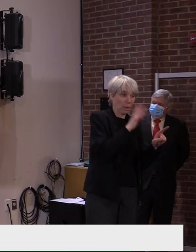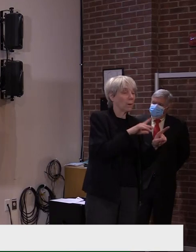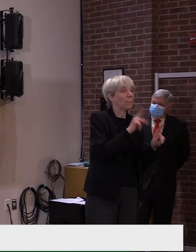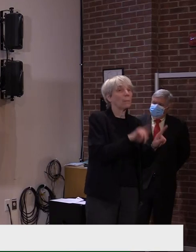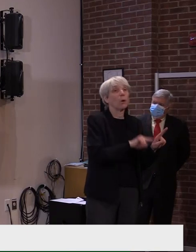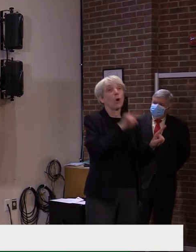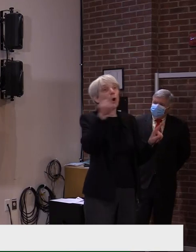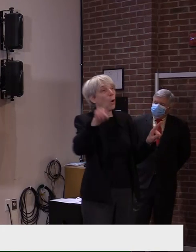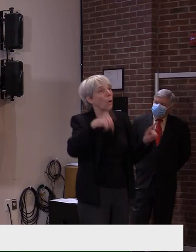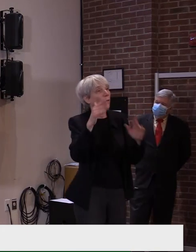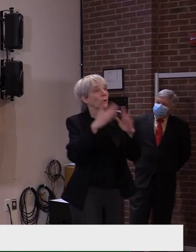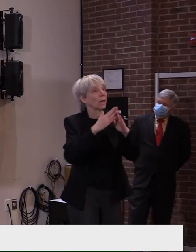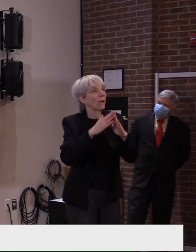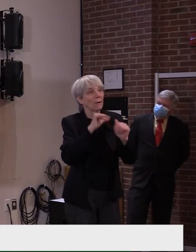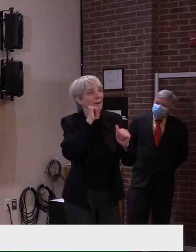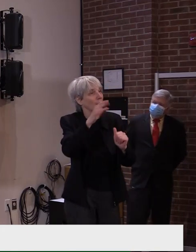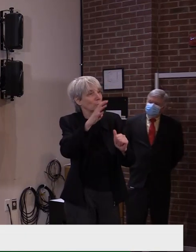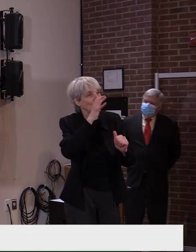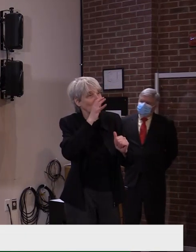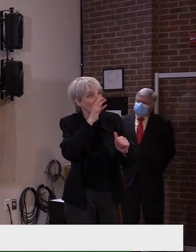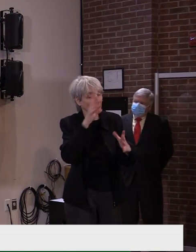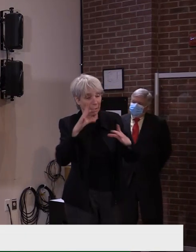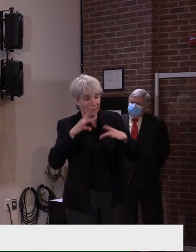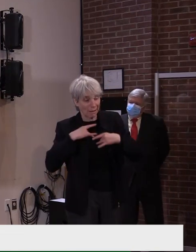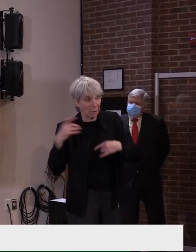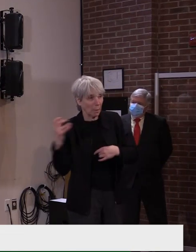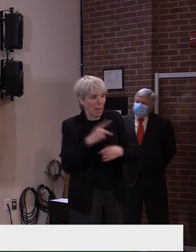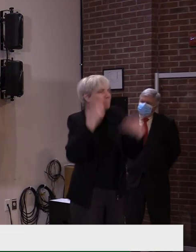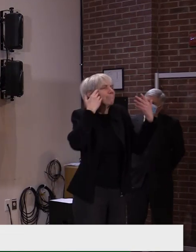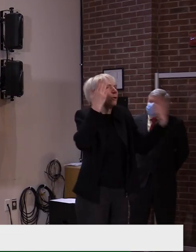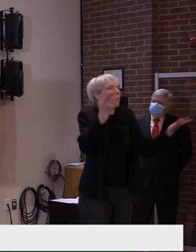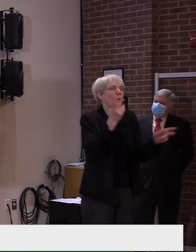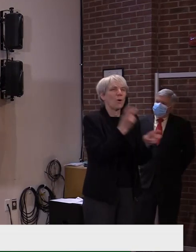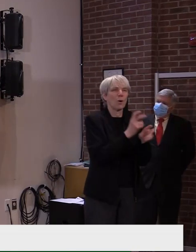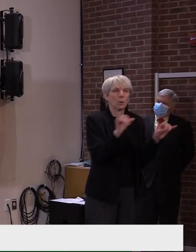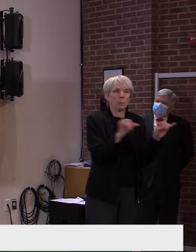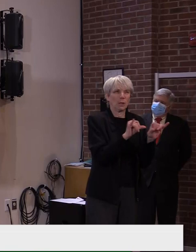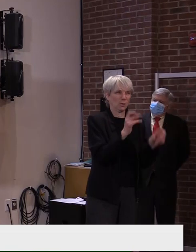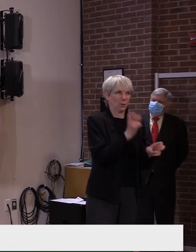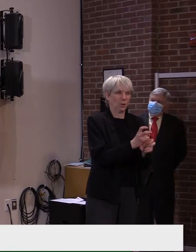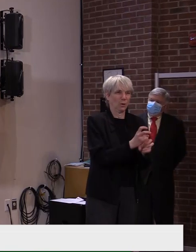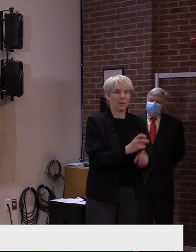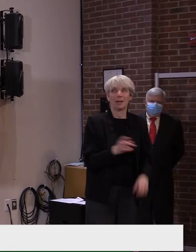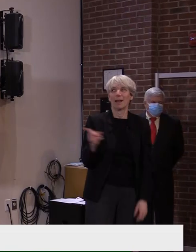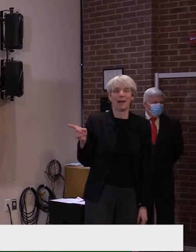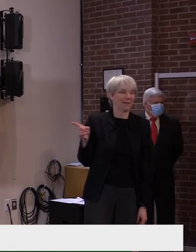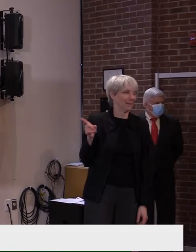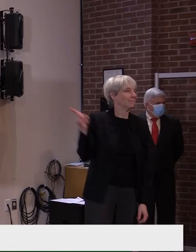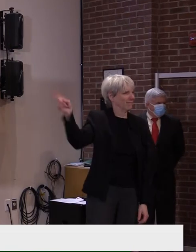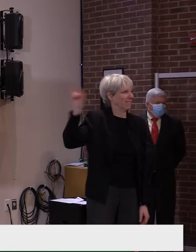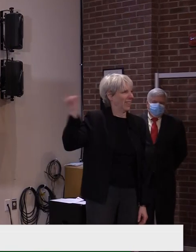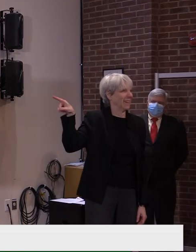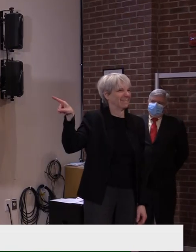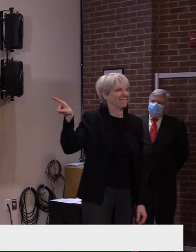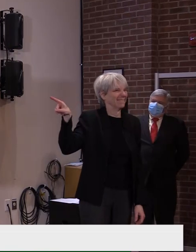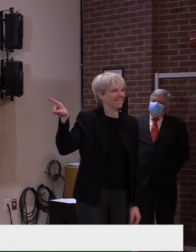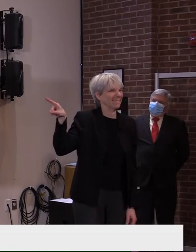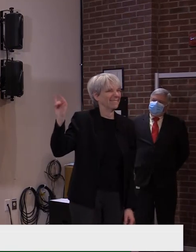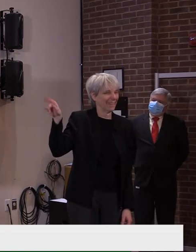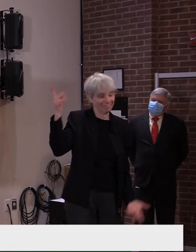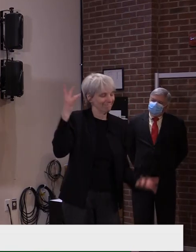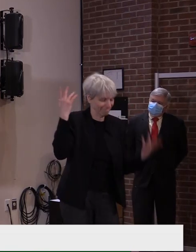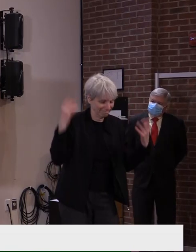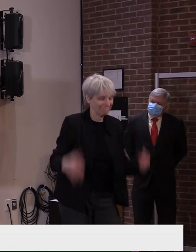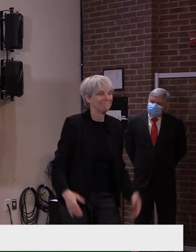some regards. I agree with that. And unfortunately, it's